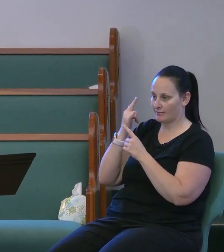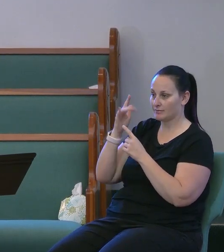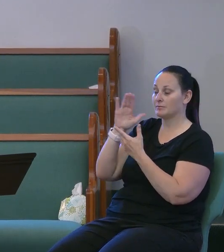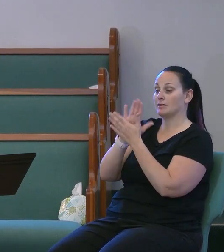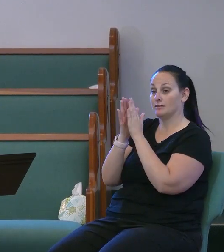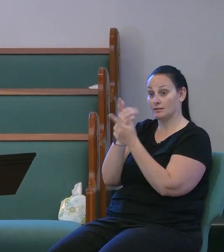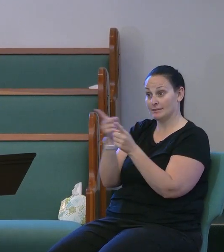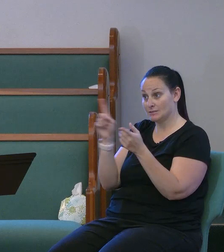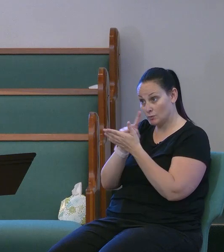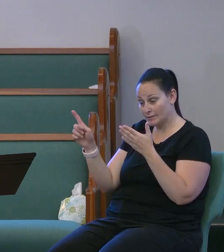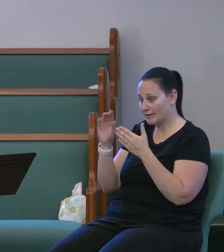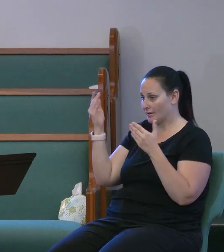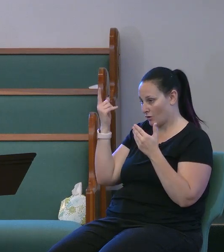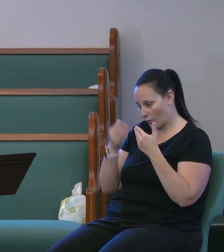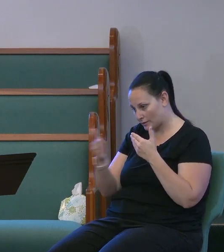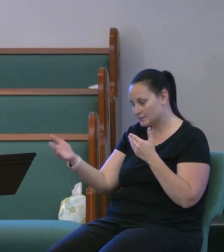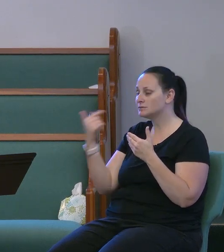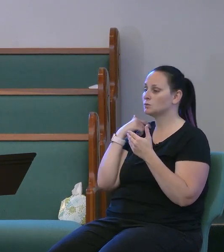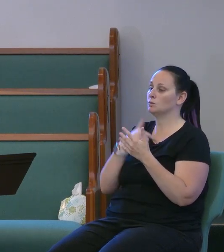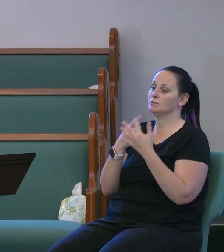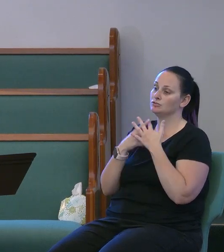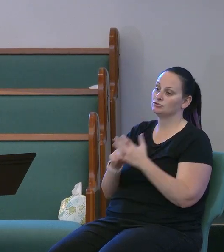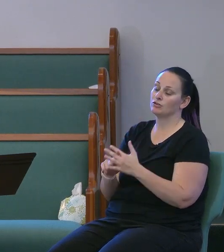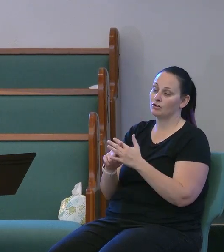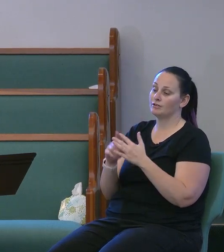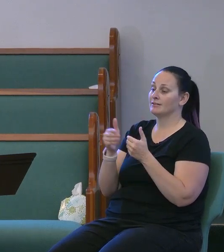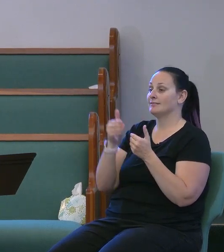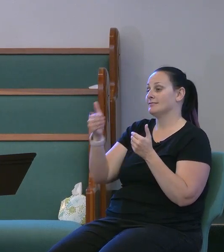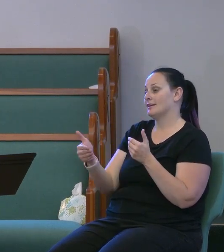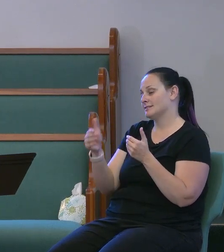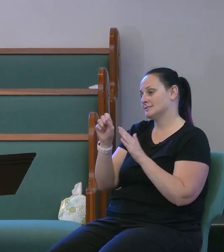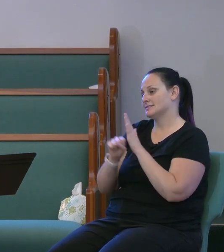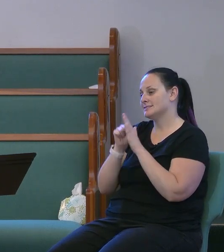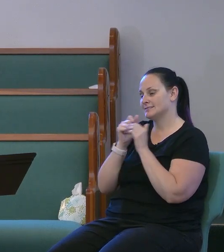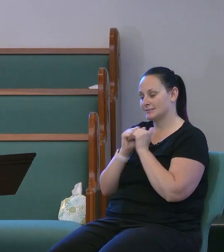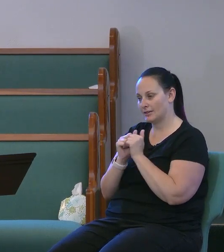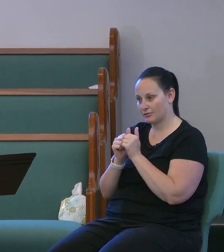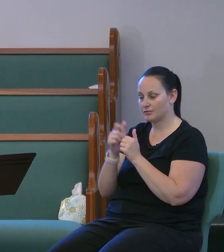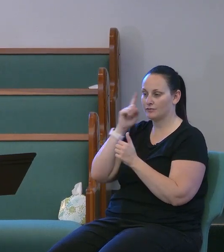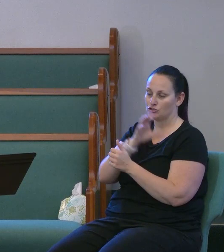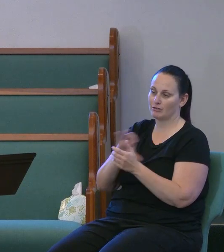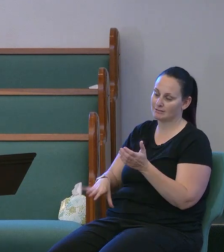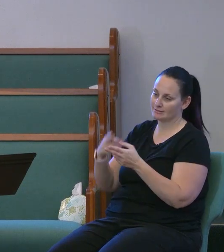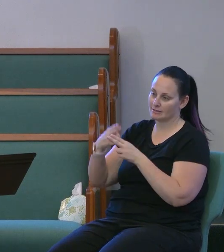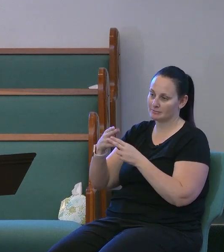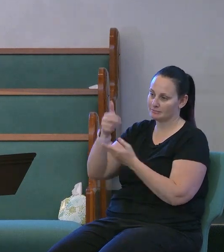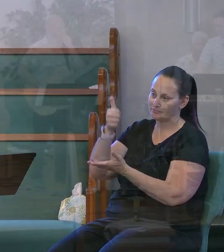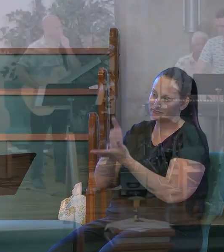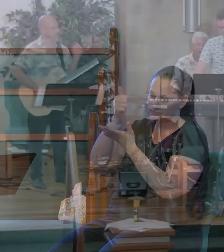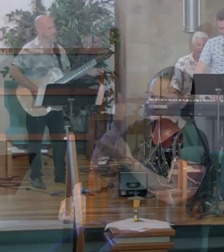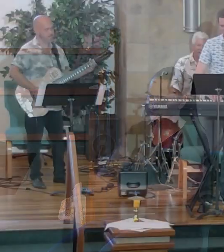this week and always as we begin our next season together. In Christ's name,